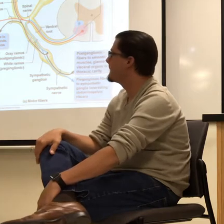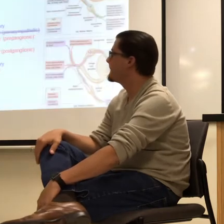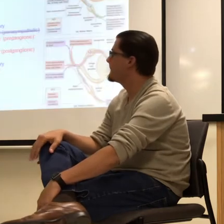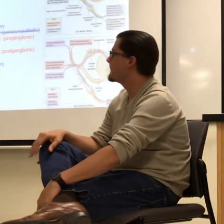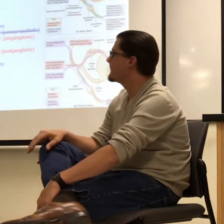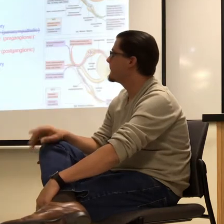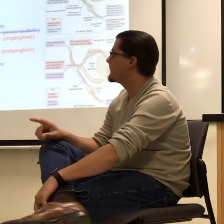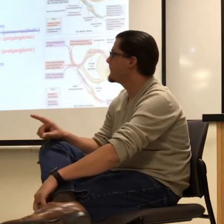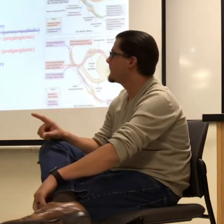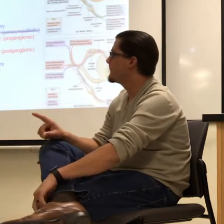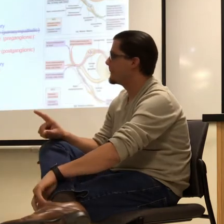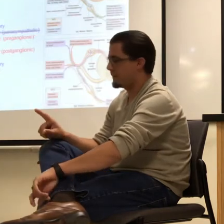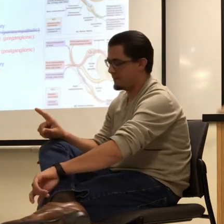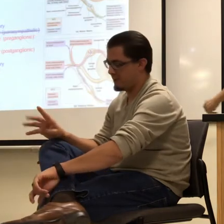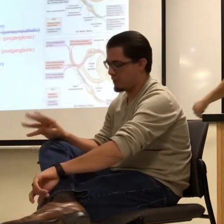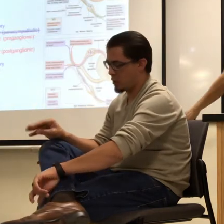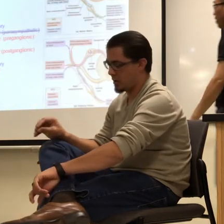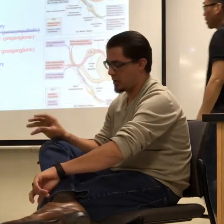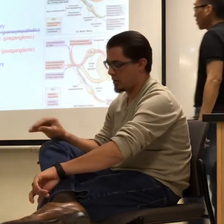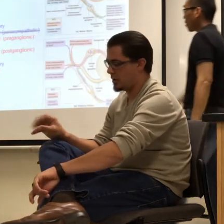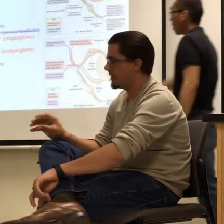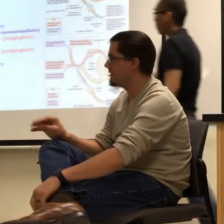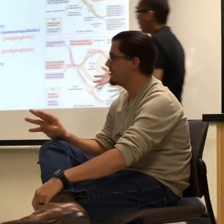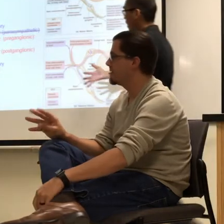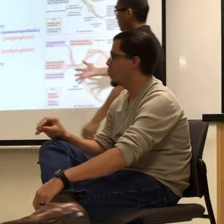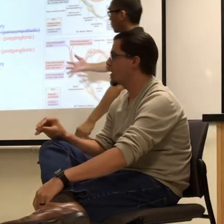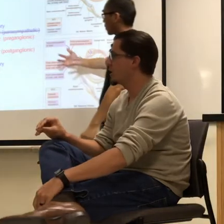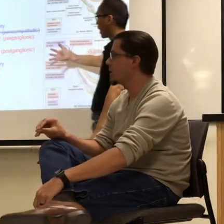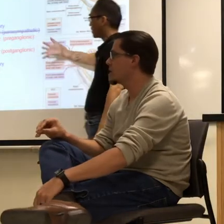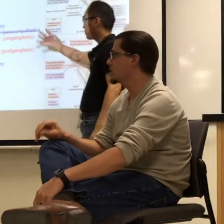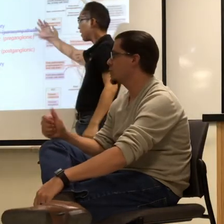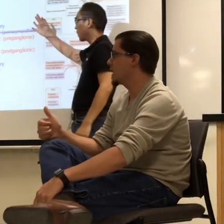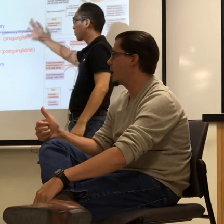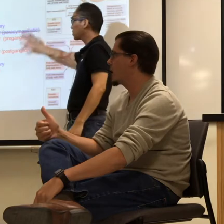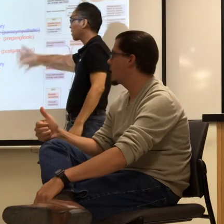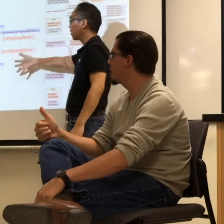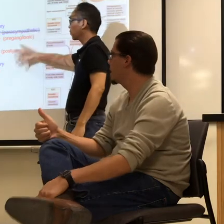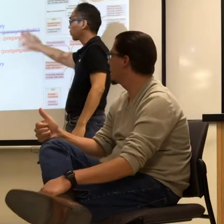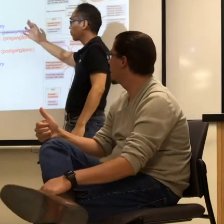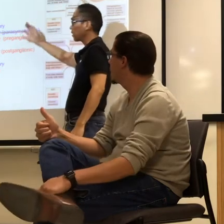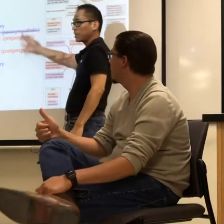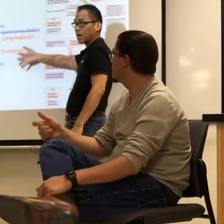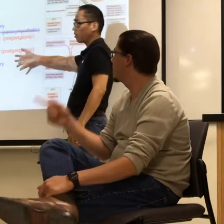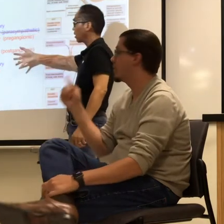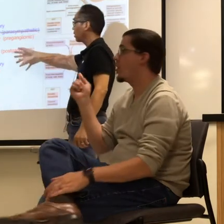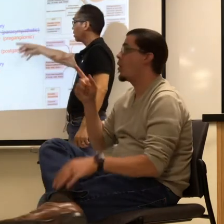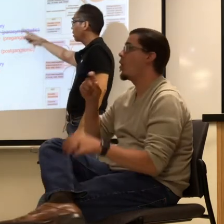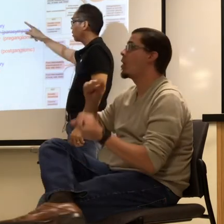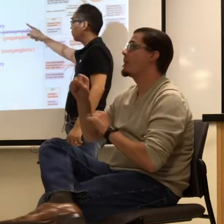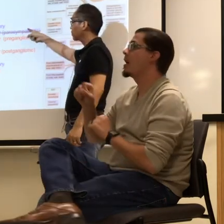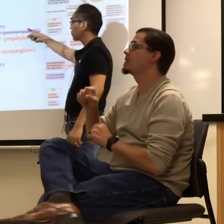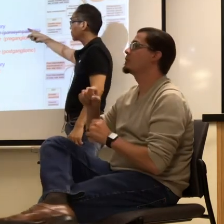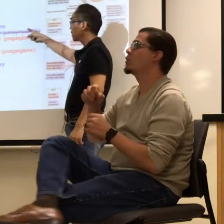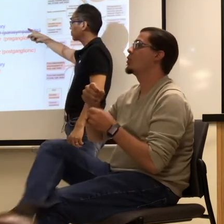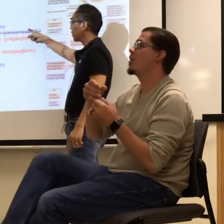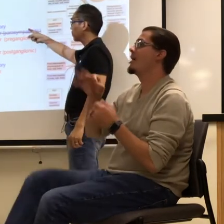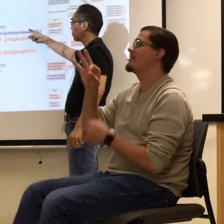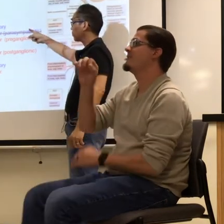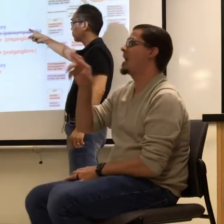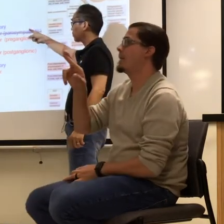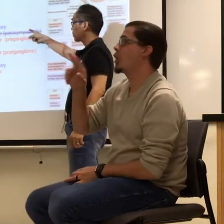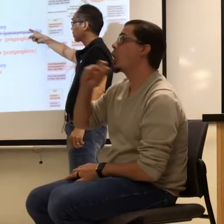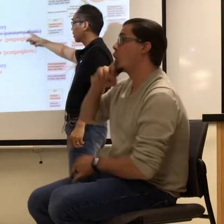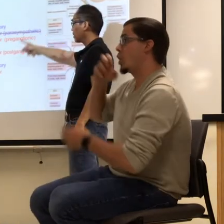Oh, before I move on, here are all the possible kinds of fibers that a nerve can carry. The visceral